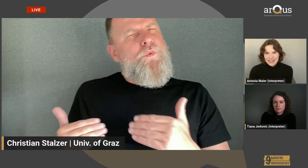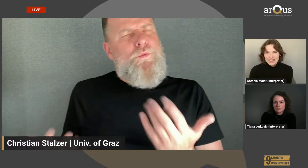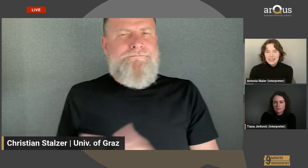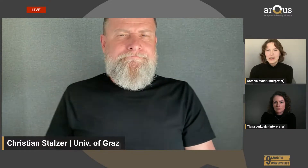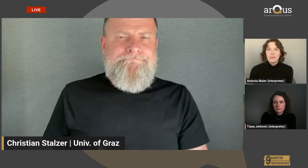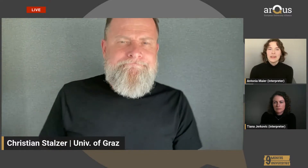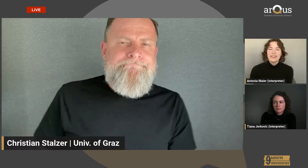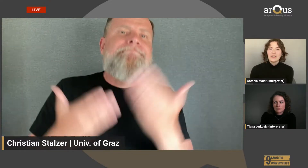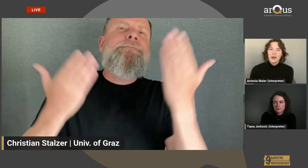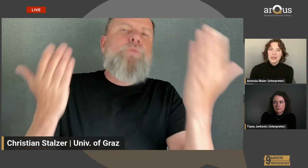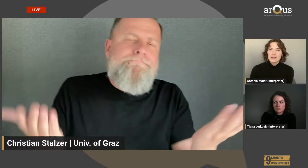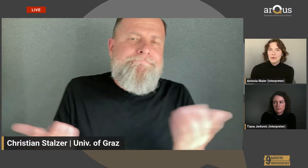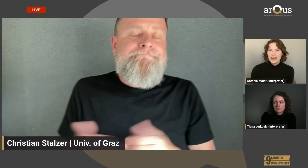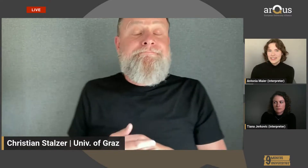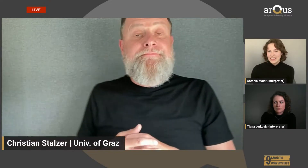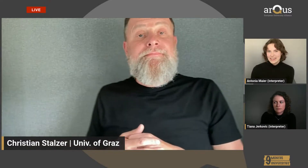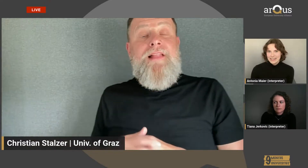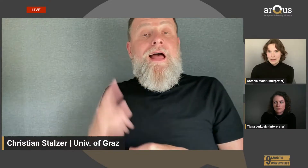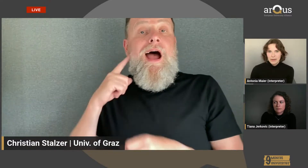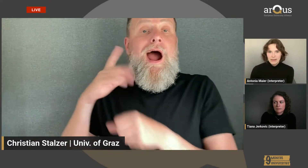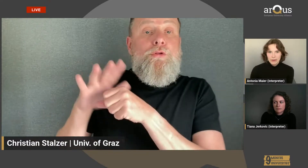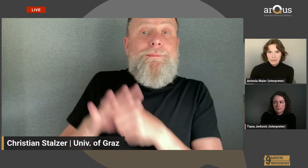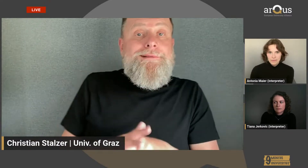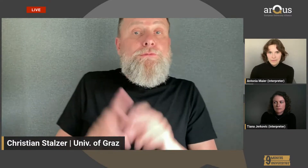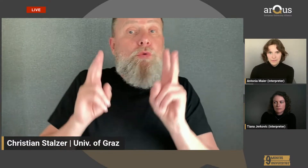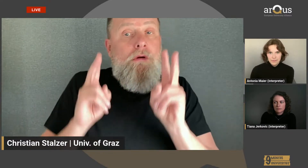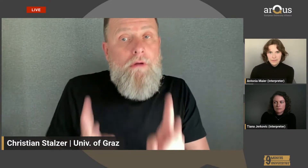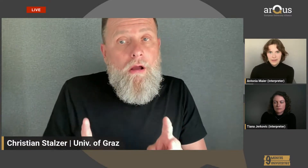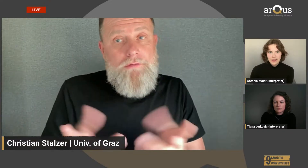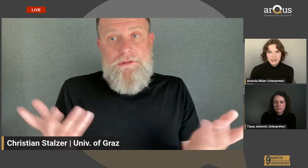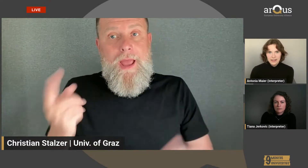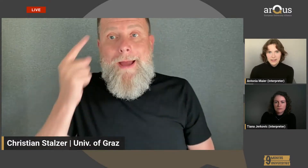the end, but not quite at the same level.